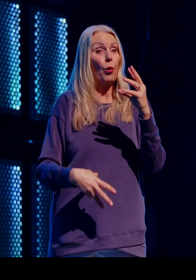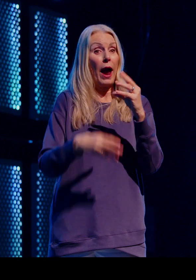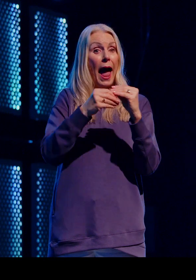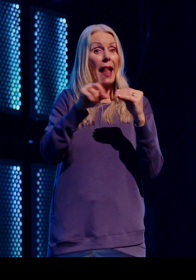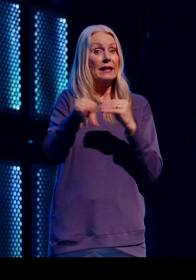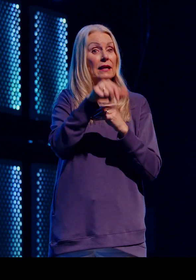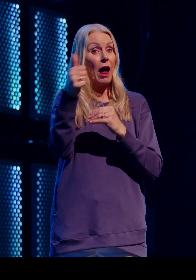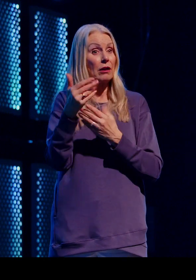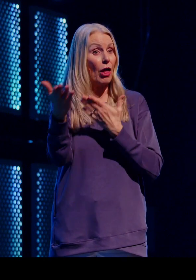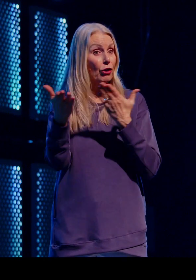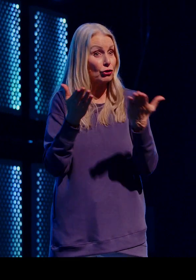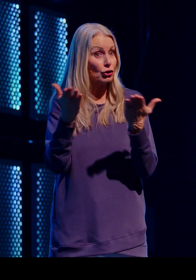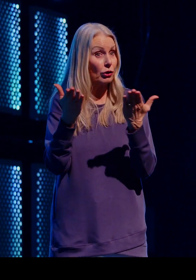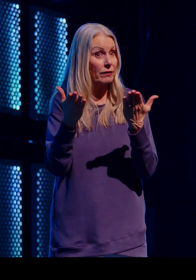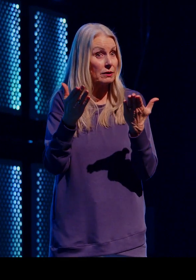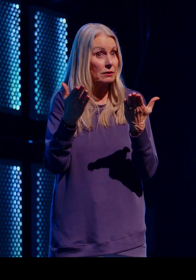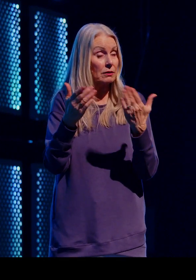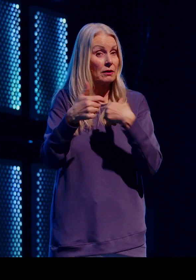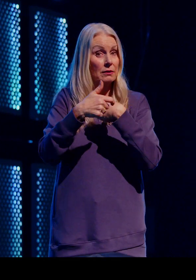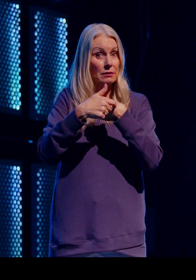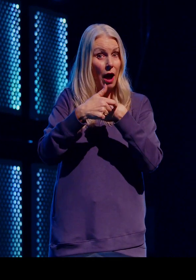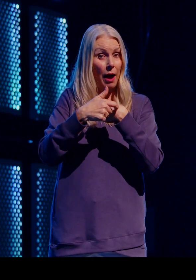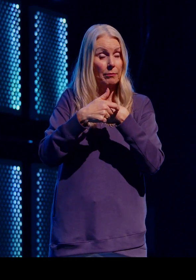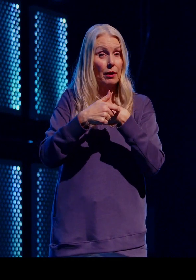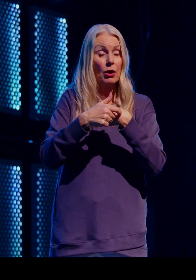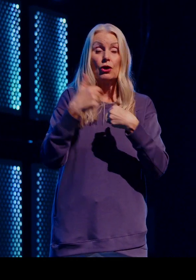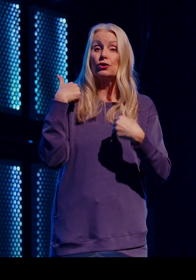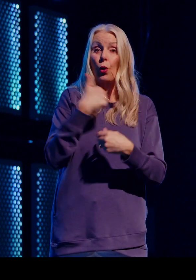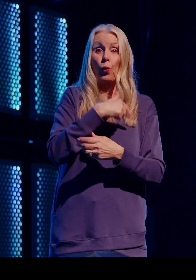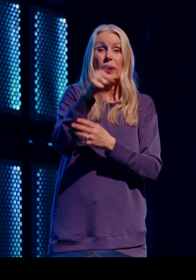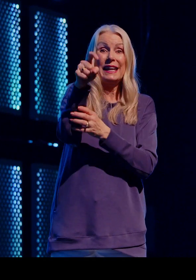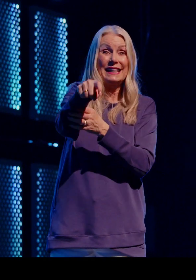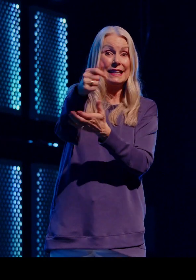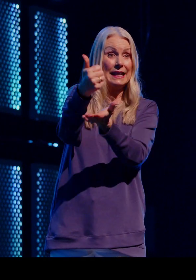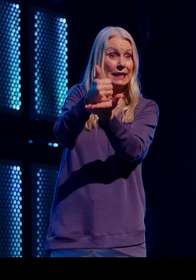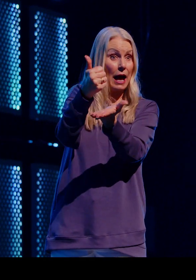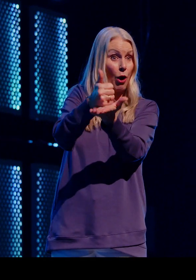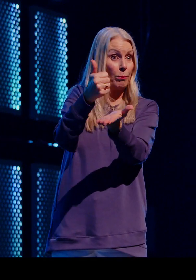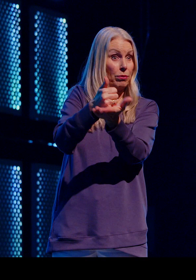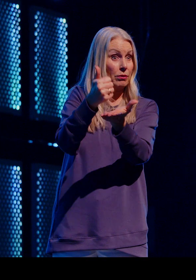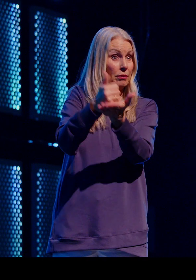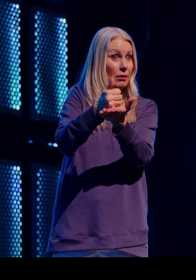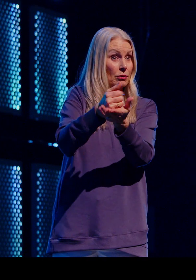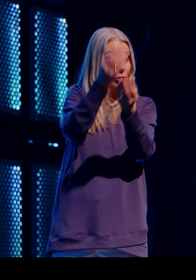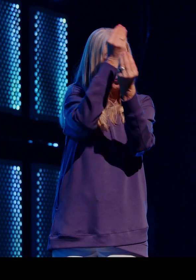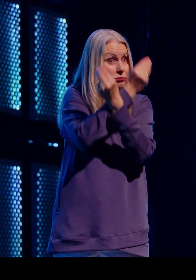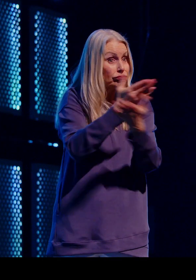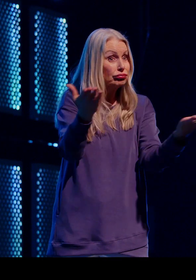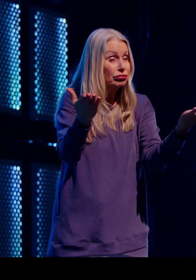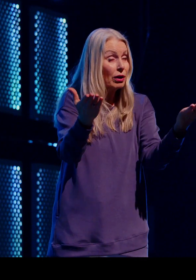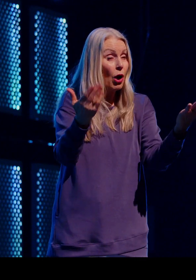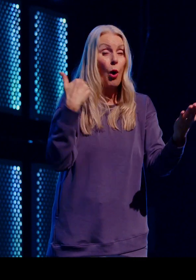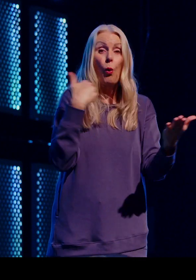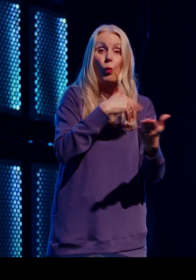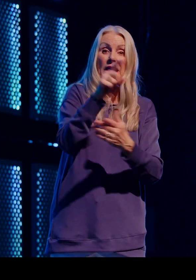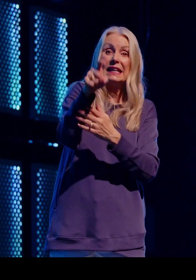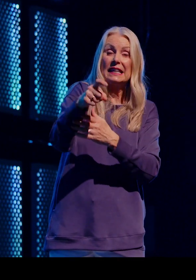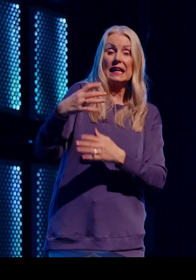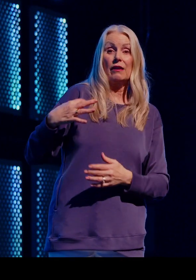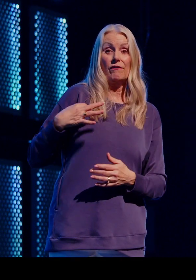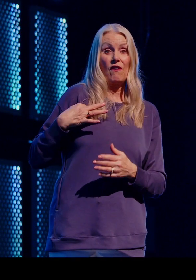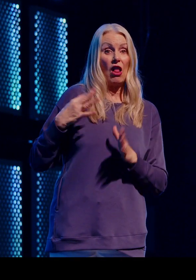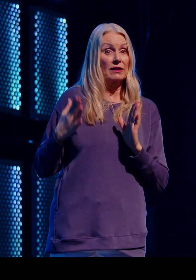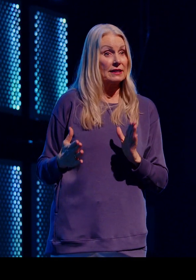home, we're asking the question, what does our church need? Well, we put the need out there. Our church needs volunteers. Our church needs